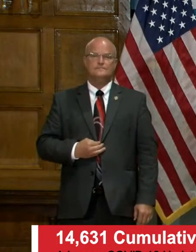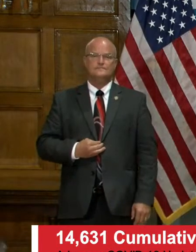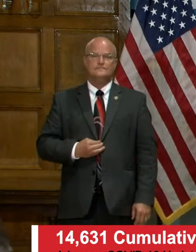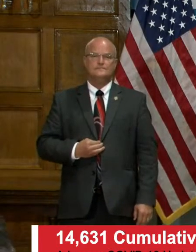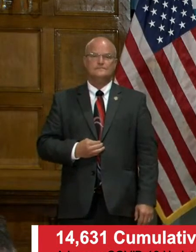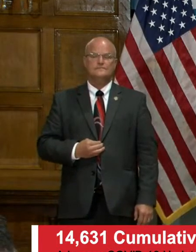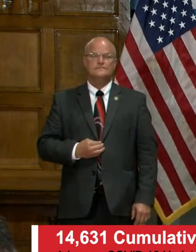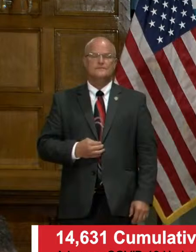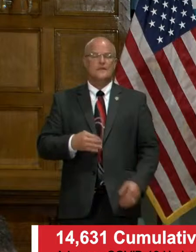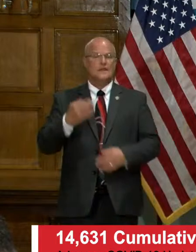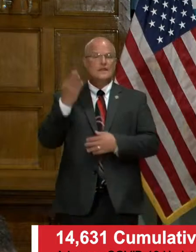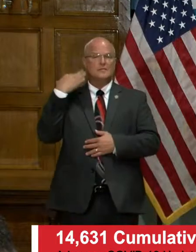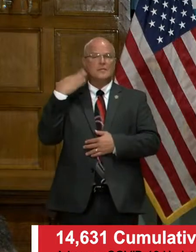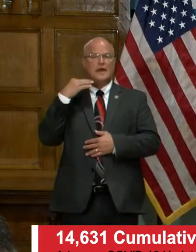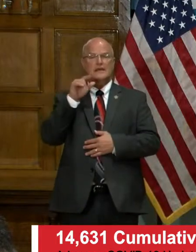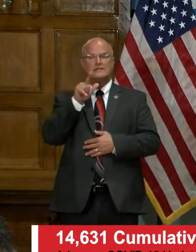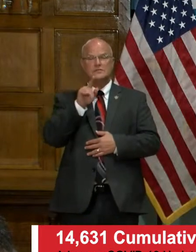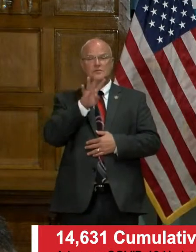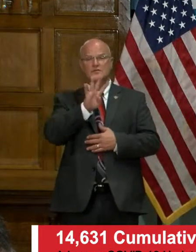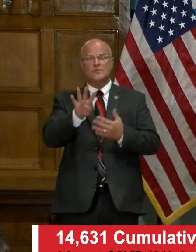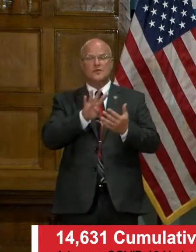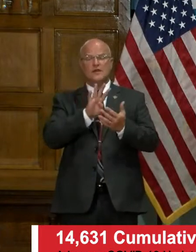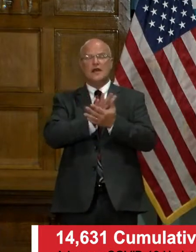We conducted over the last 24 hours